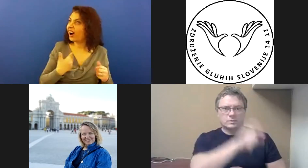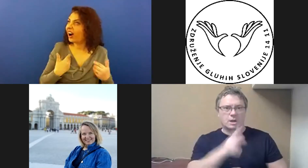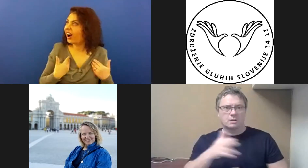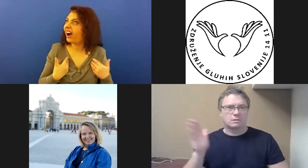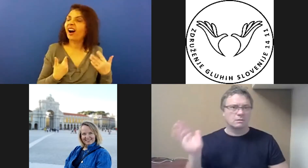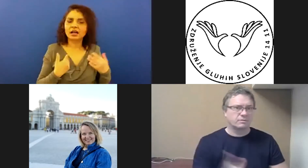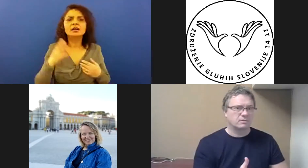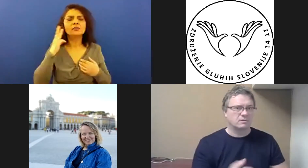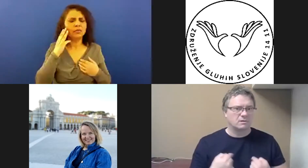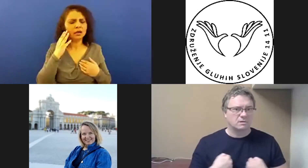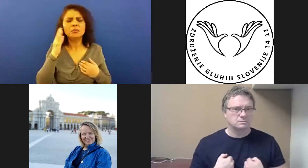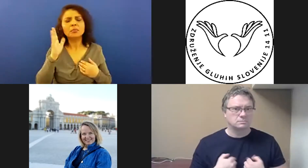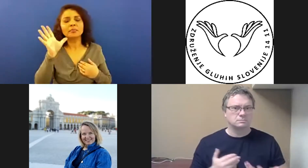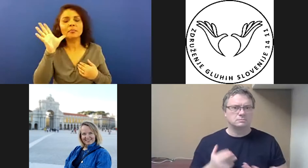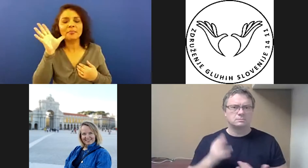Don't be violent.